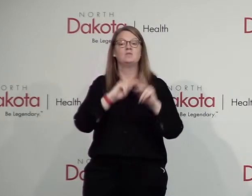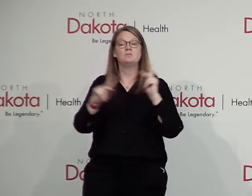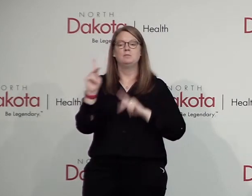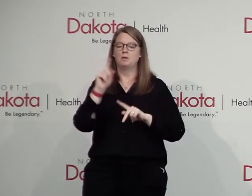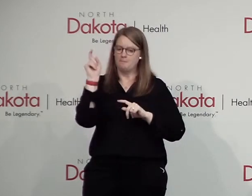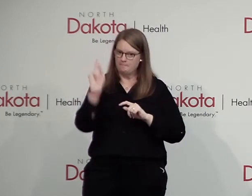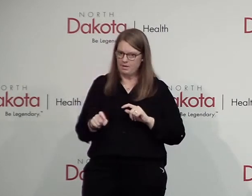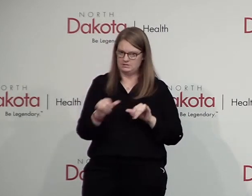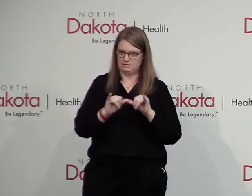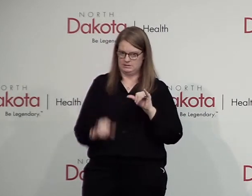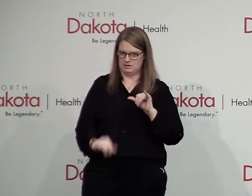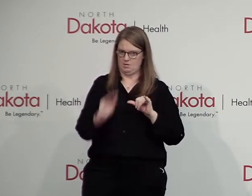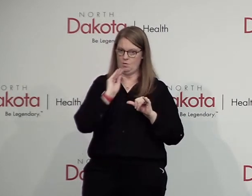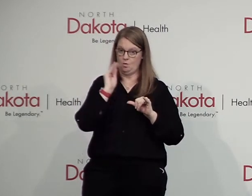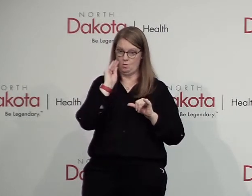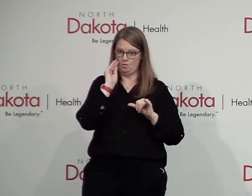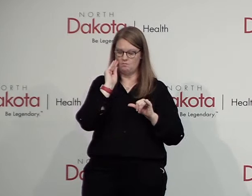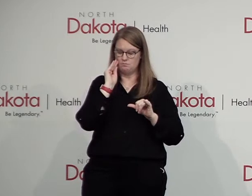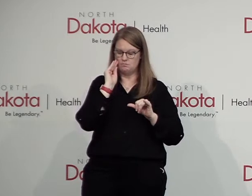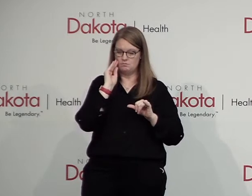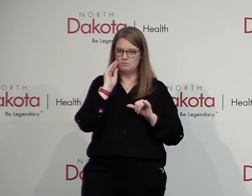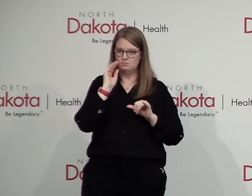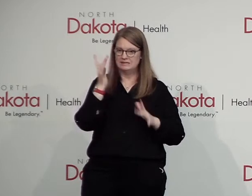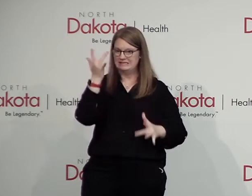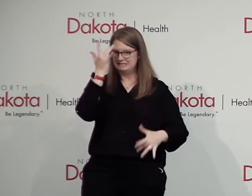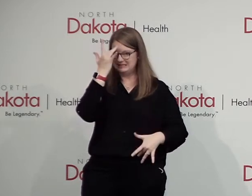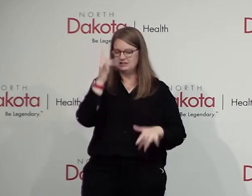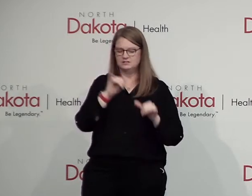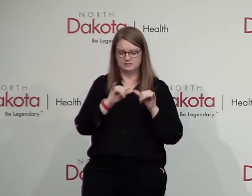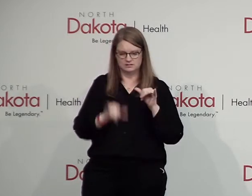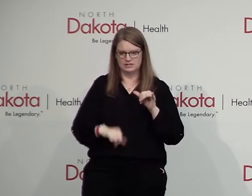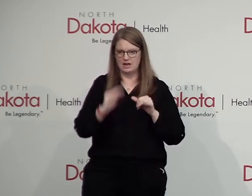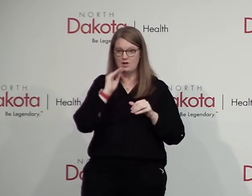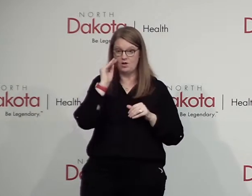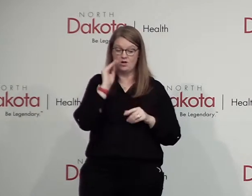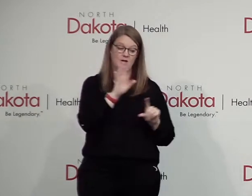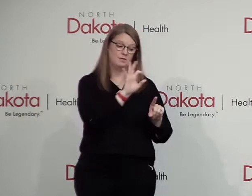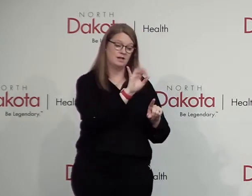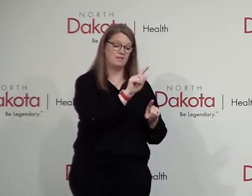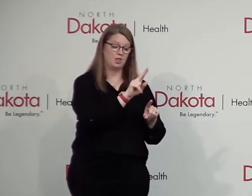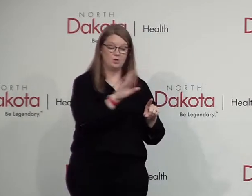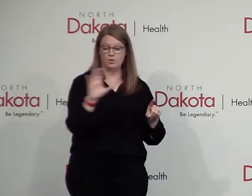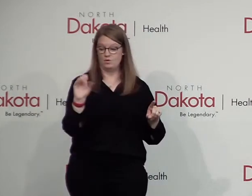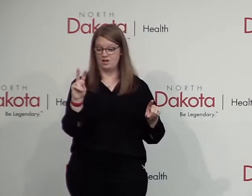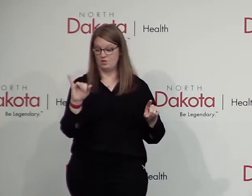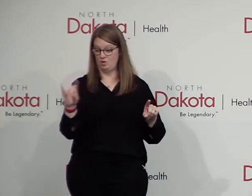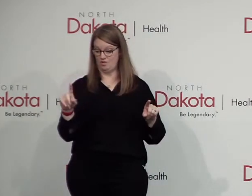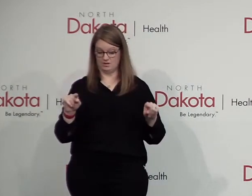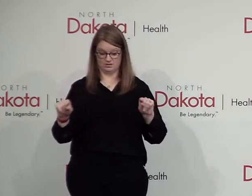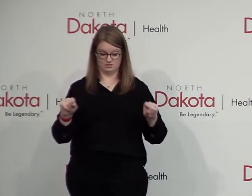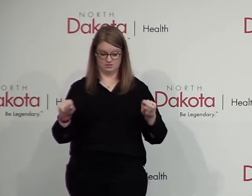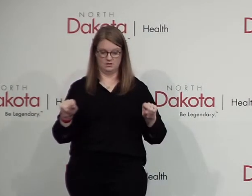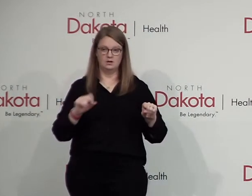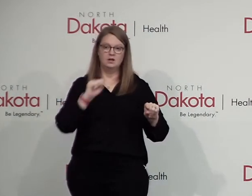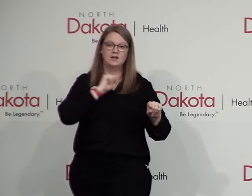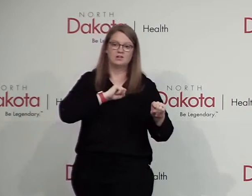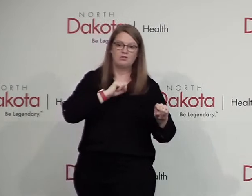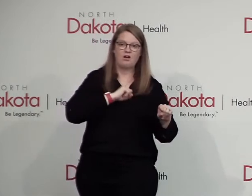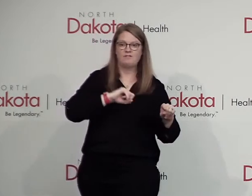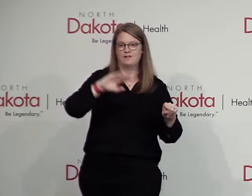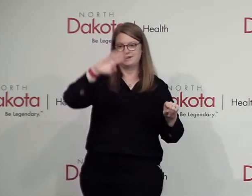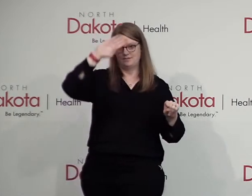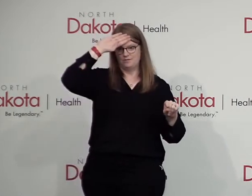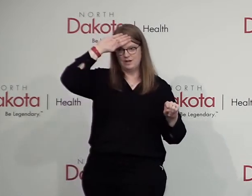when you're sick. I think people need to think about the flu and COVID have very similar symptoms. And so when you get a cough or you have a